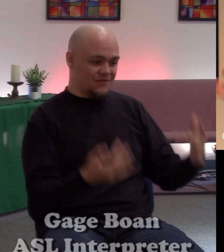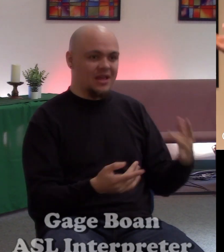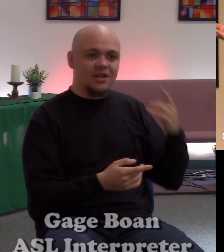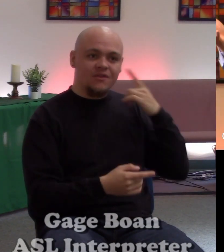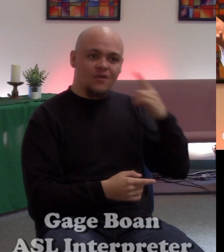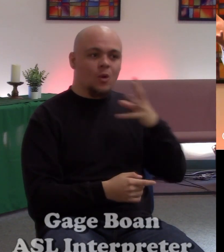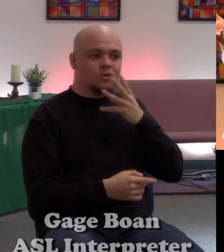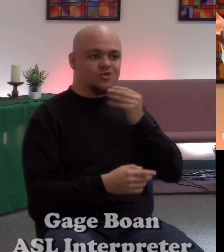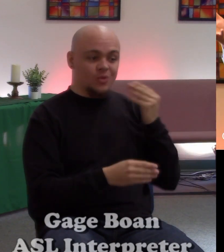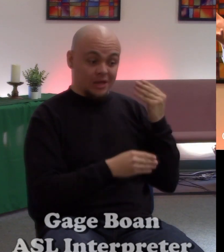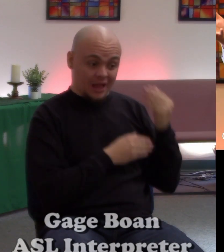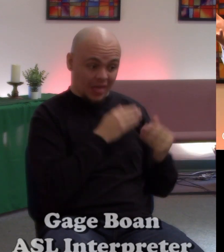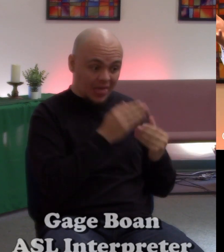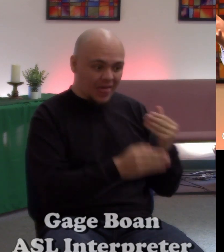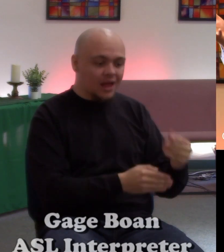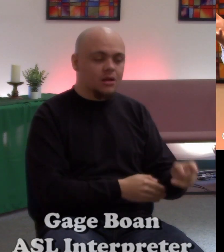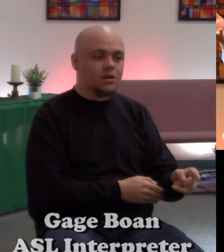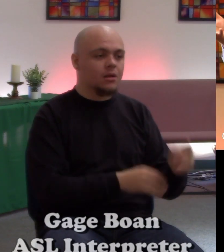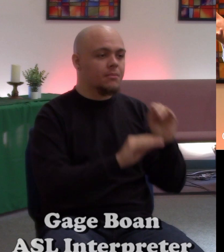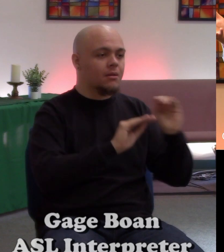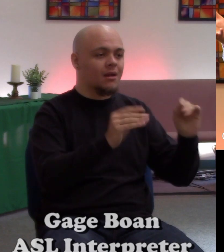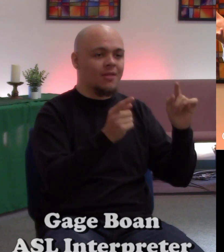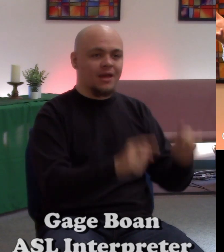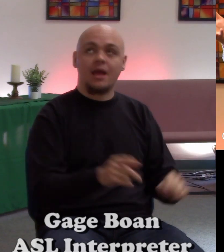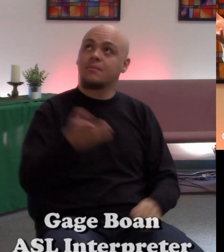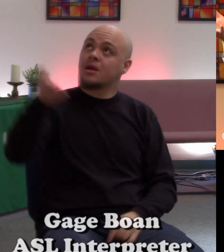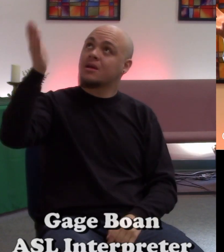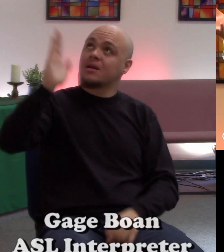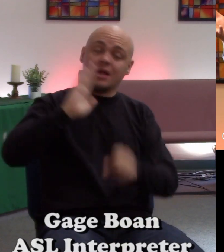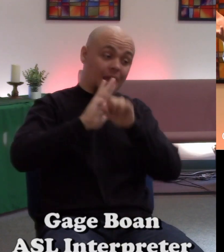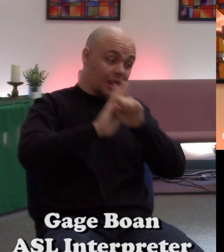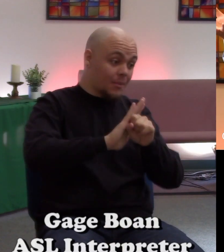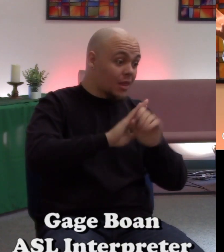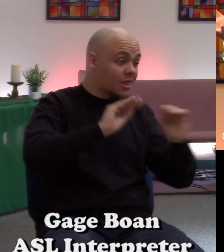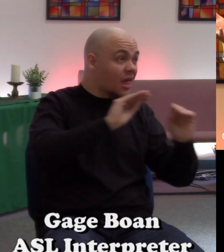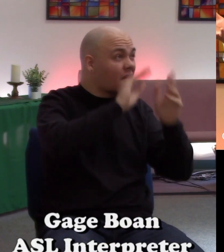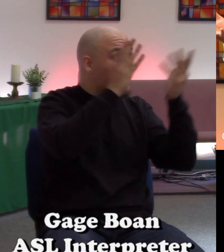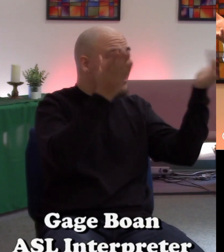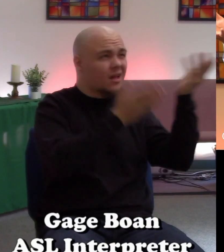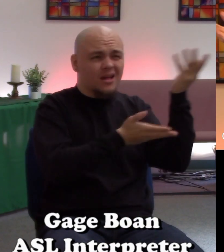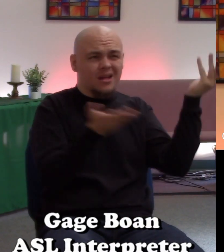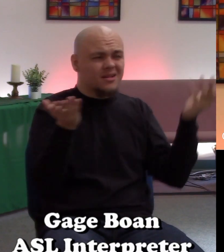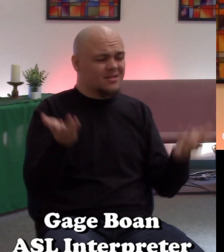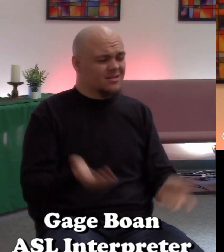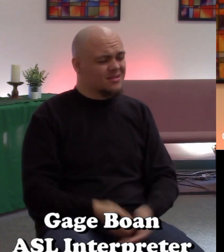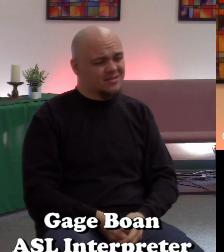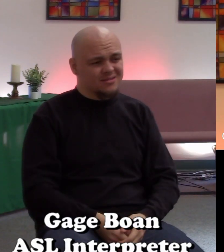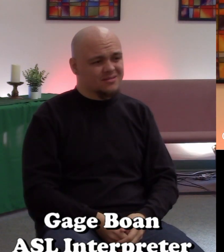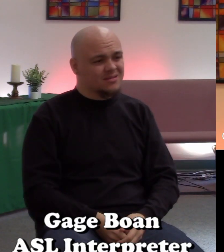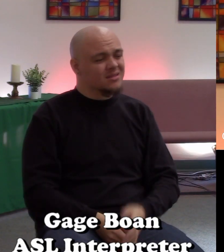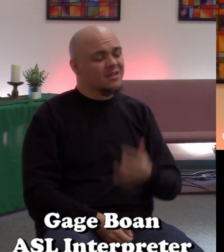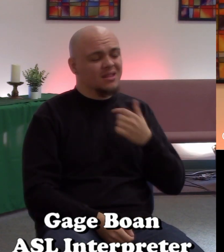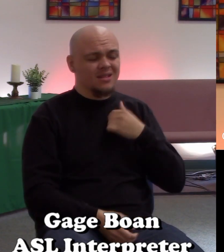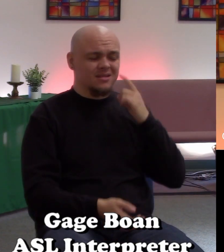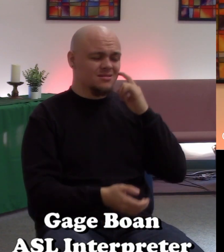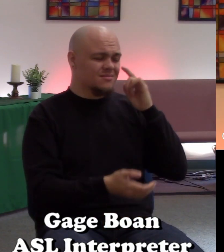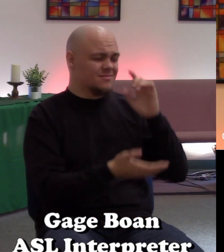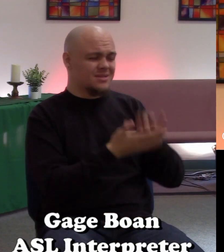And that's one of the most significant events in Jewish history, and nothing happened. Nothing.